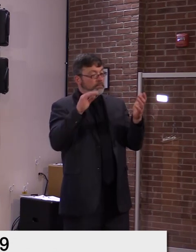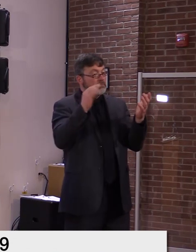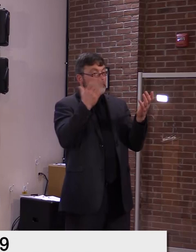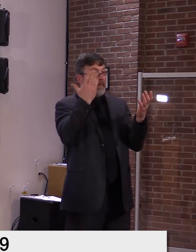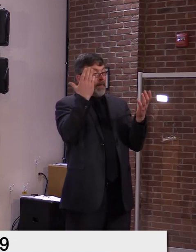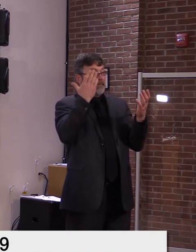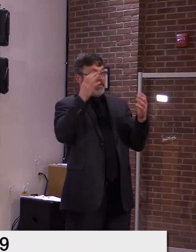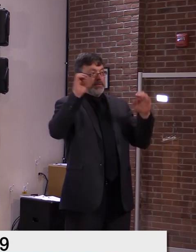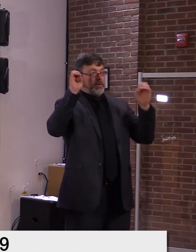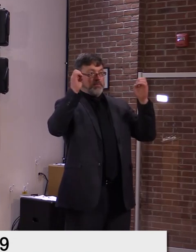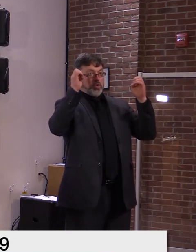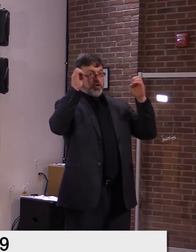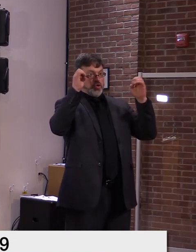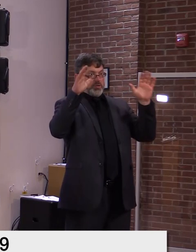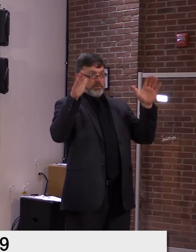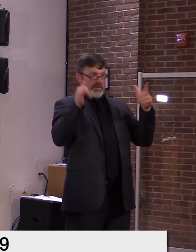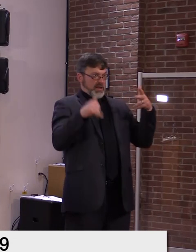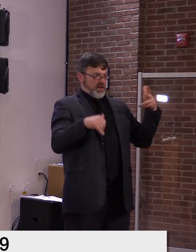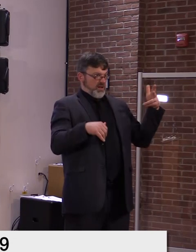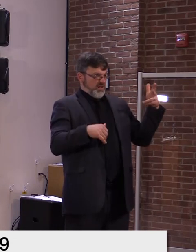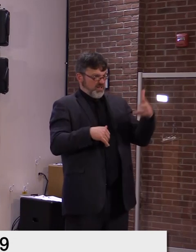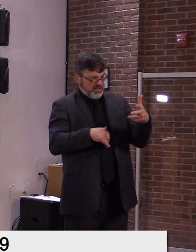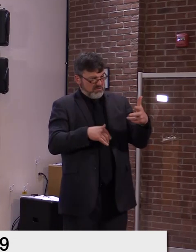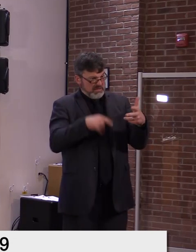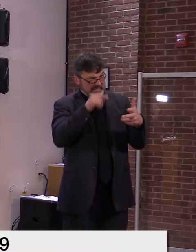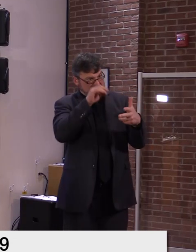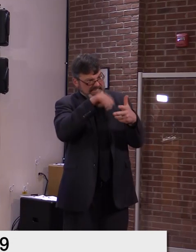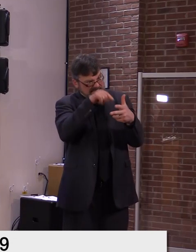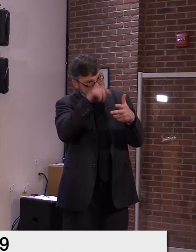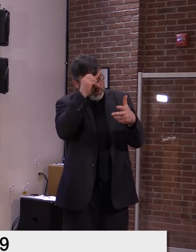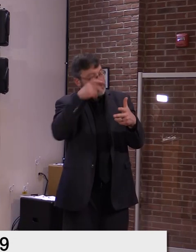care. That system is in place now.